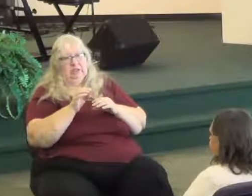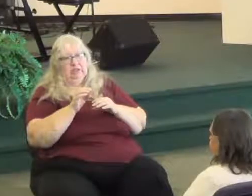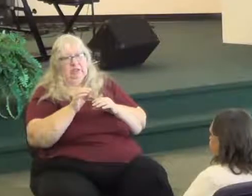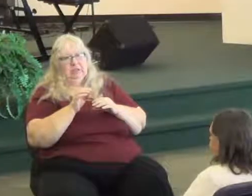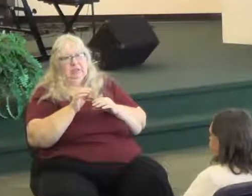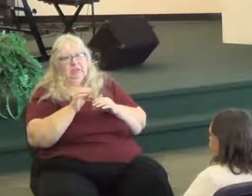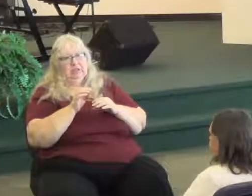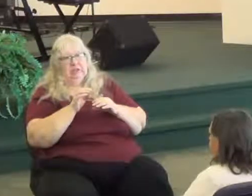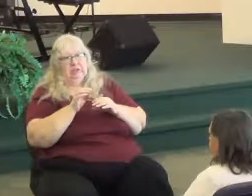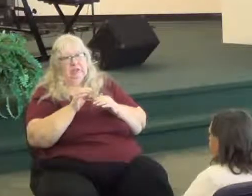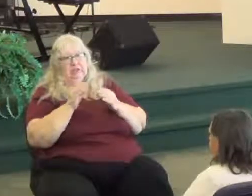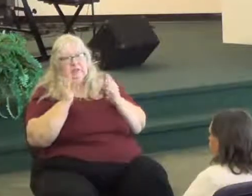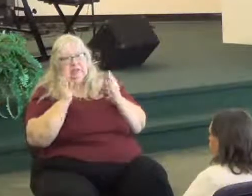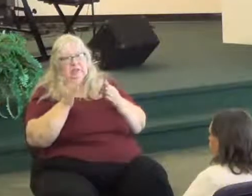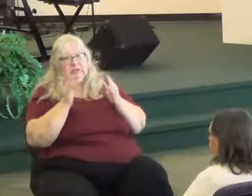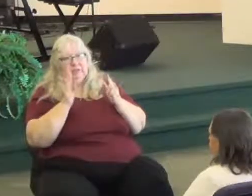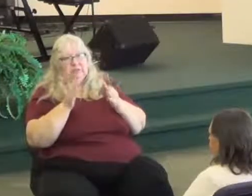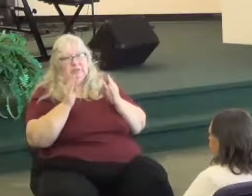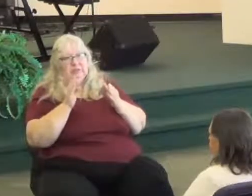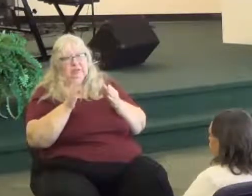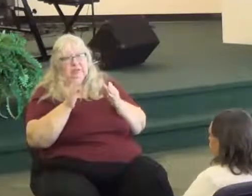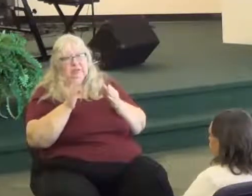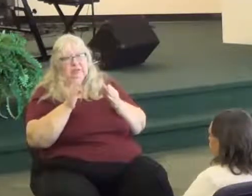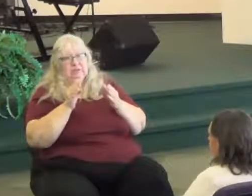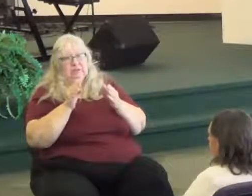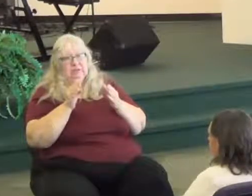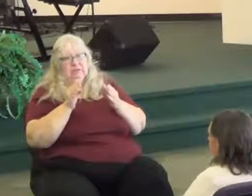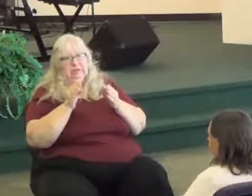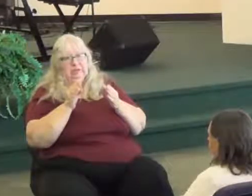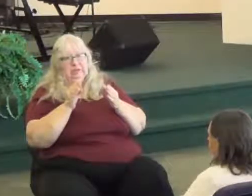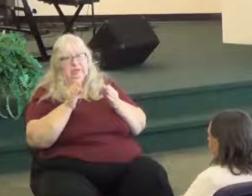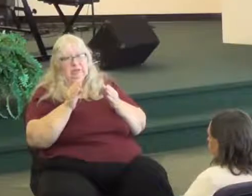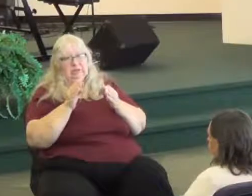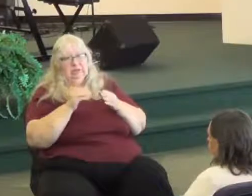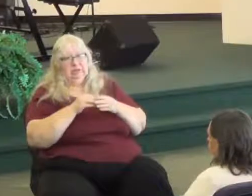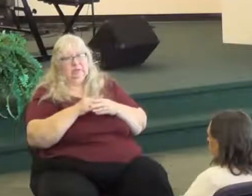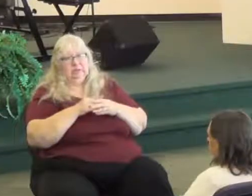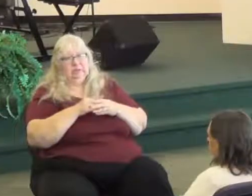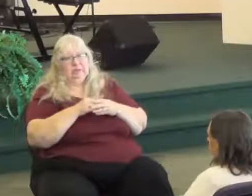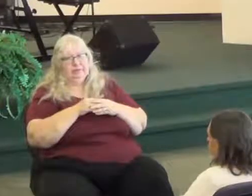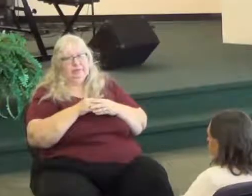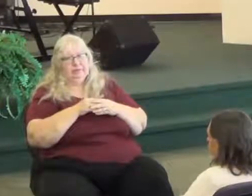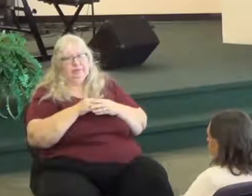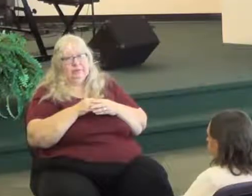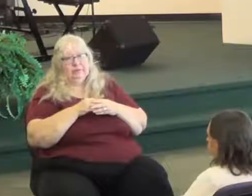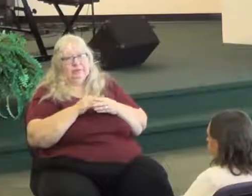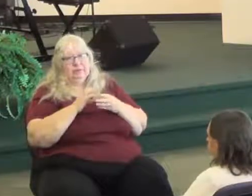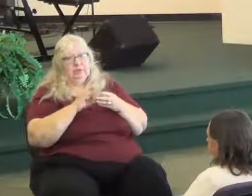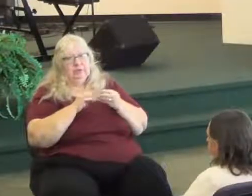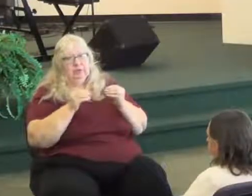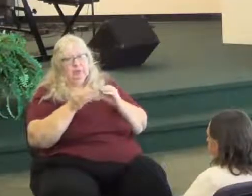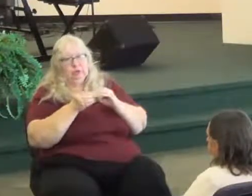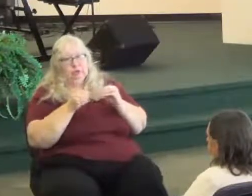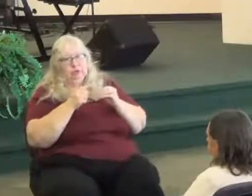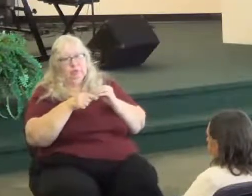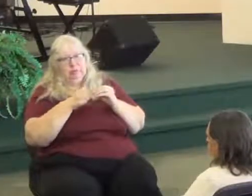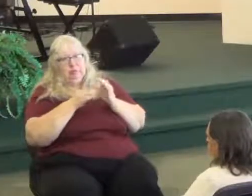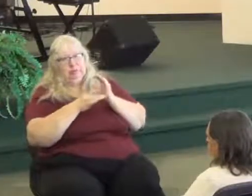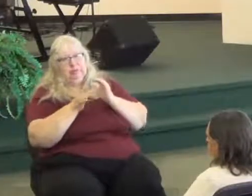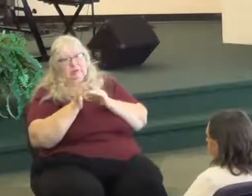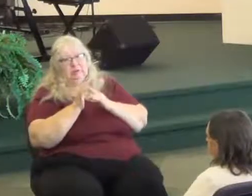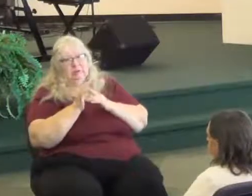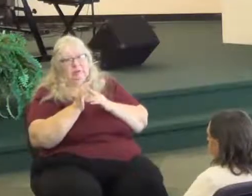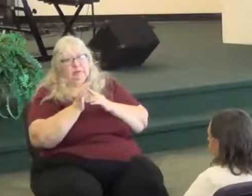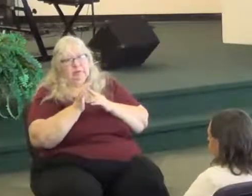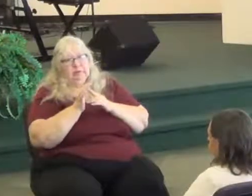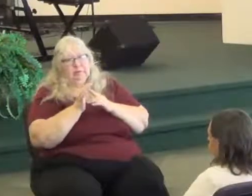just going to focus, I think I have four left in here. We're just going to focus on these, and we're just going to hit them real quick. And I want to focus on, there's something that people tend